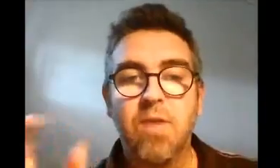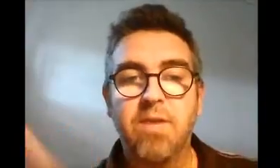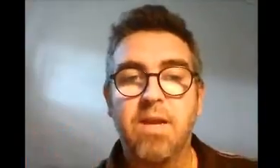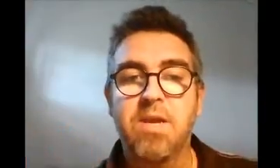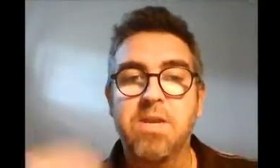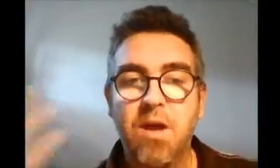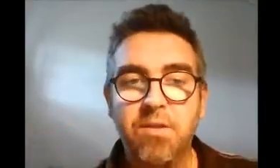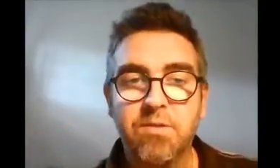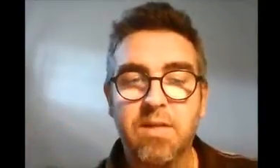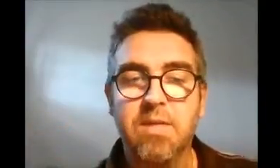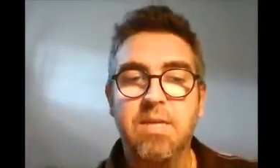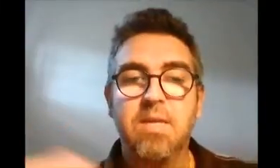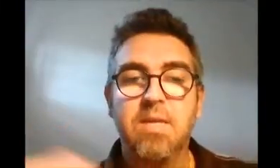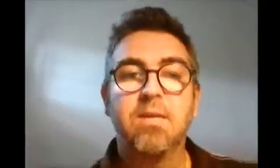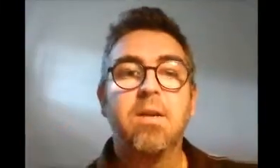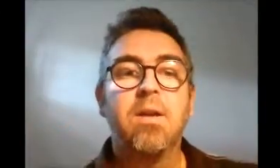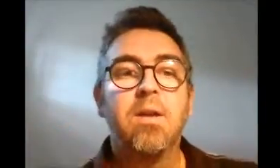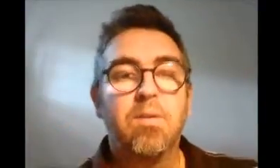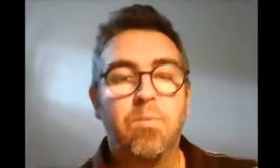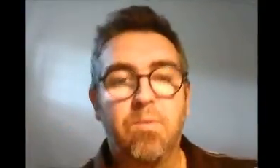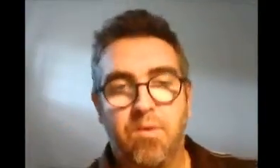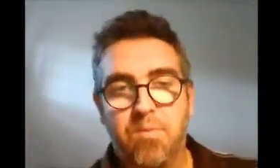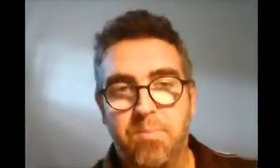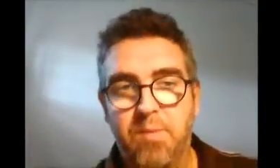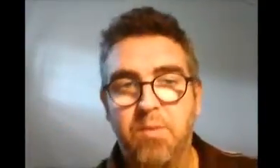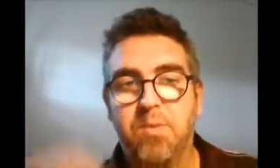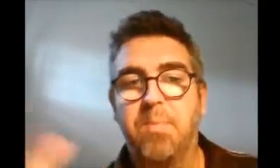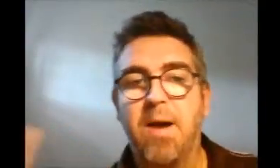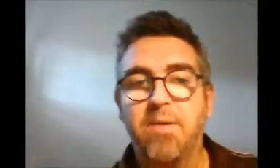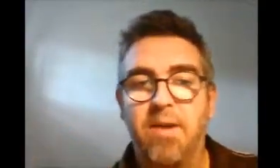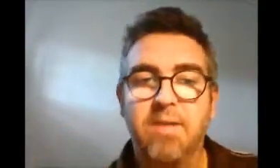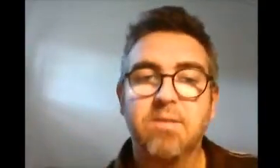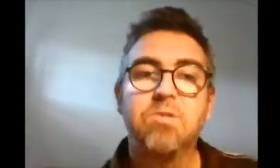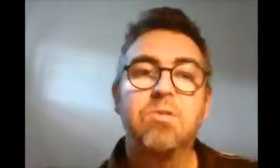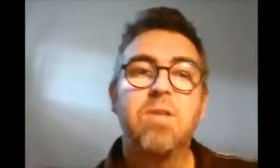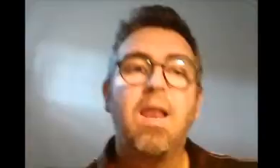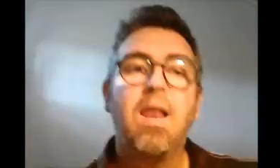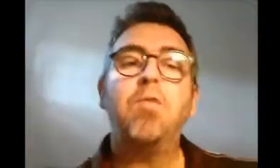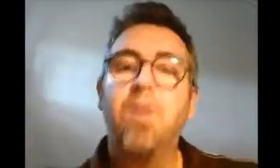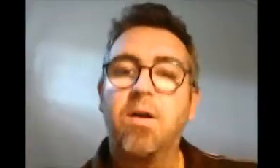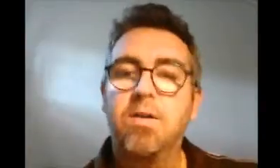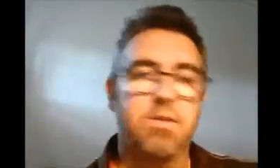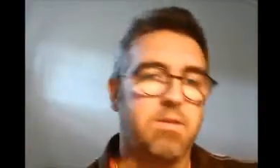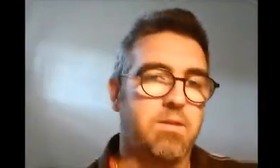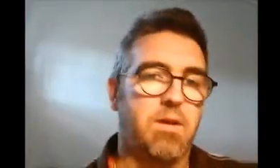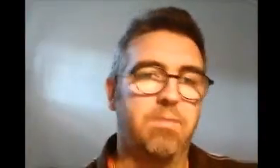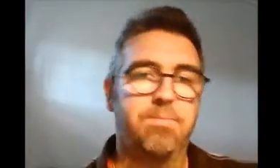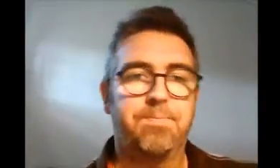having another technique, compared with parallax, to tell how far is a star.